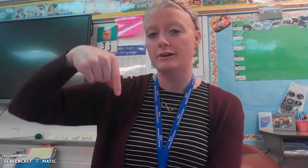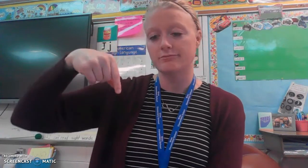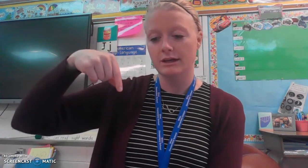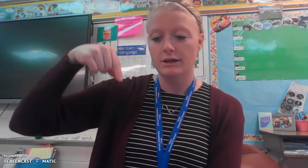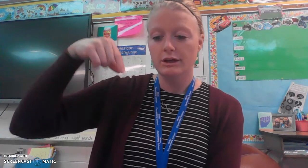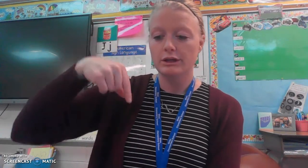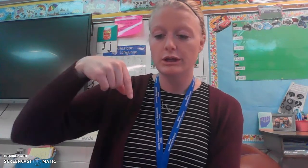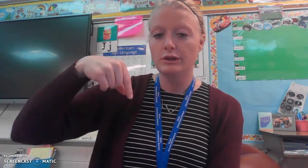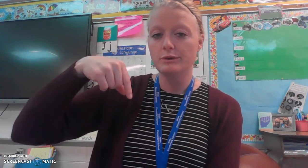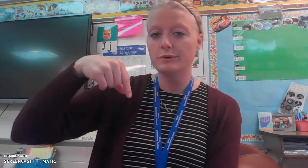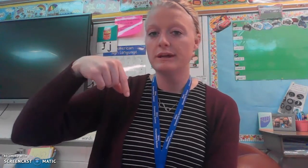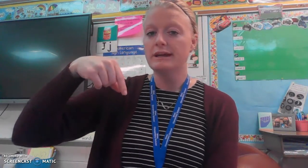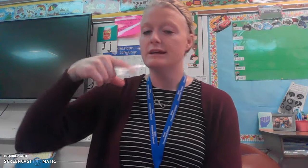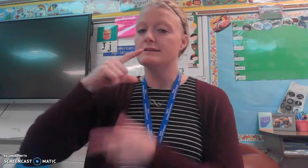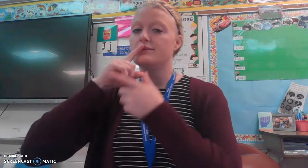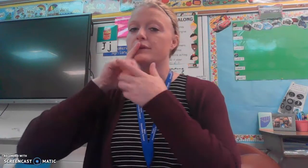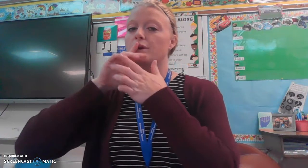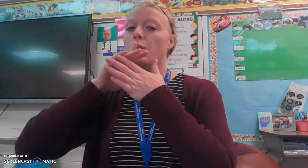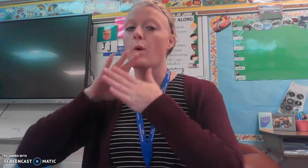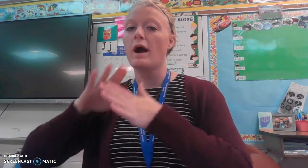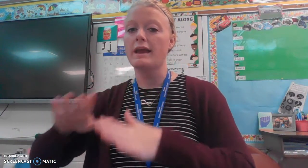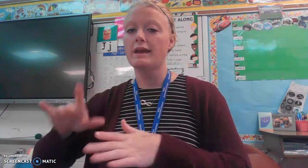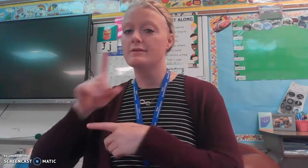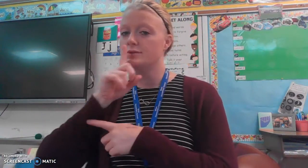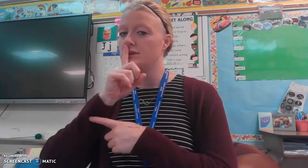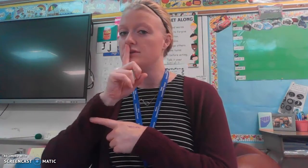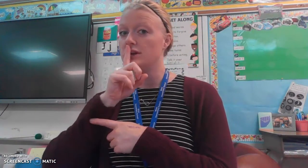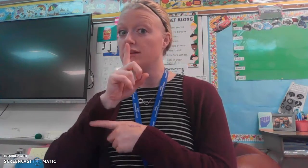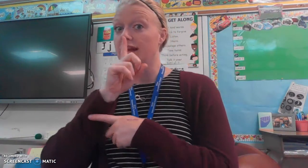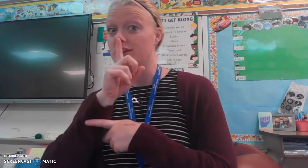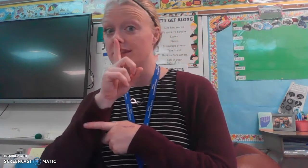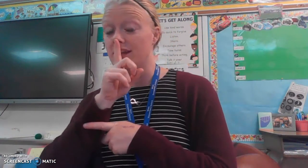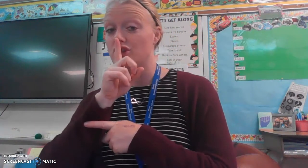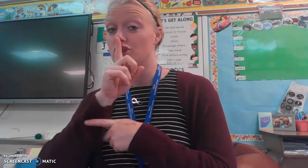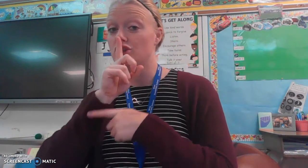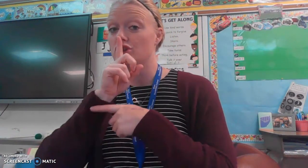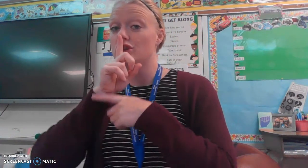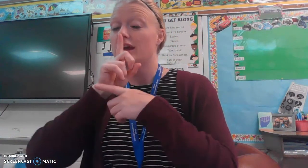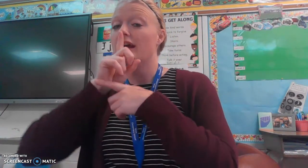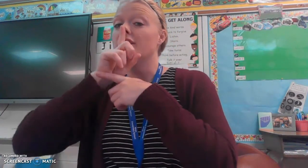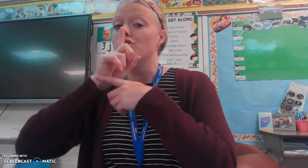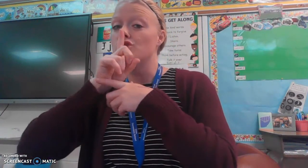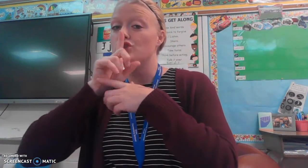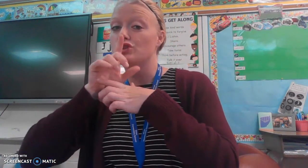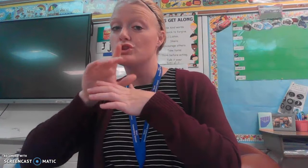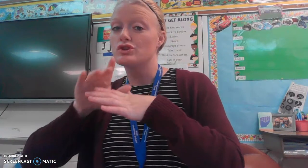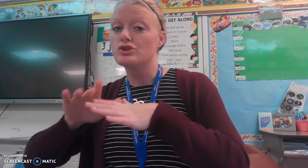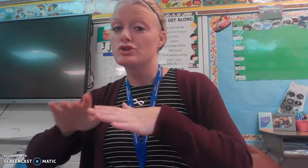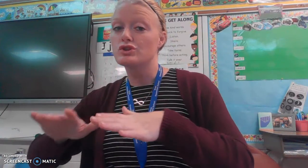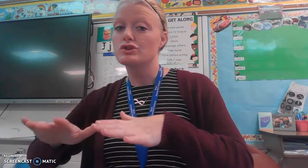down. Q is for quiet. So you start like you're saying shh, then shh.